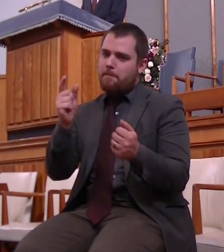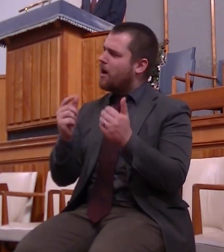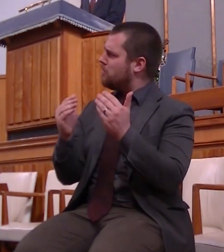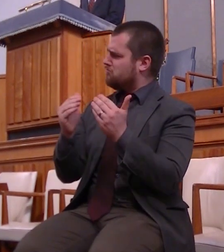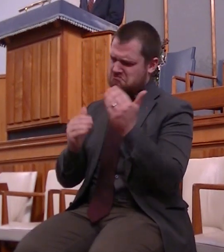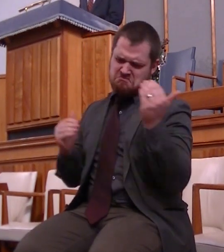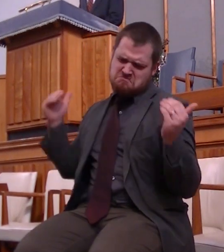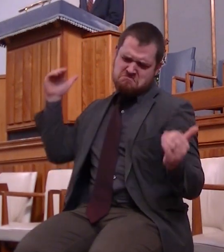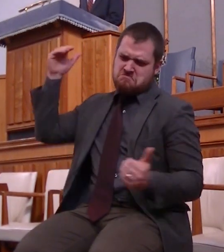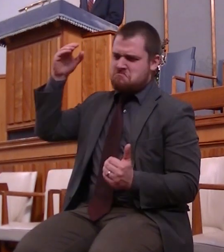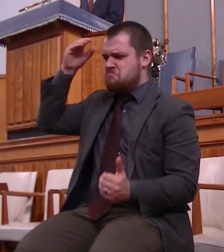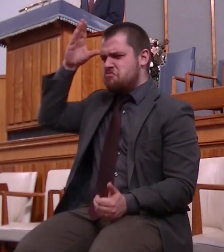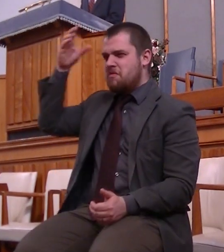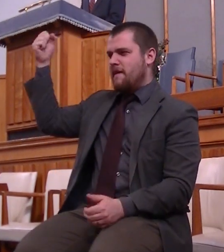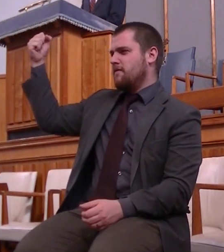Human knowledge is fallible.